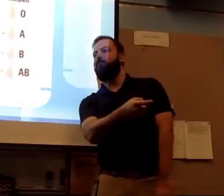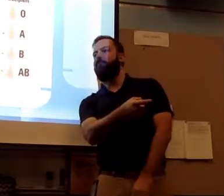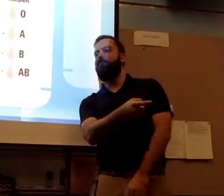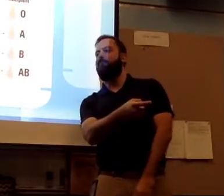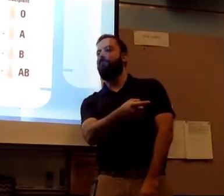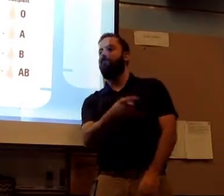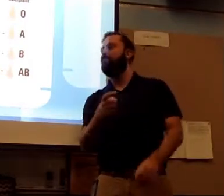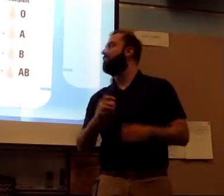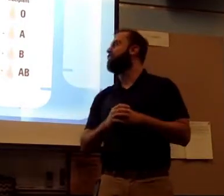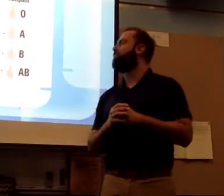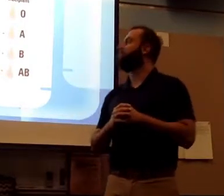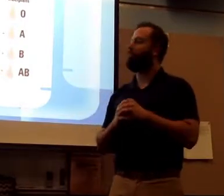AB.